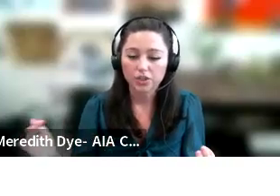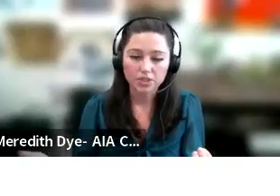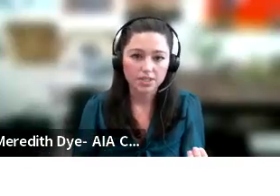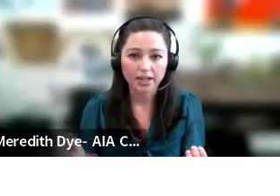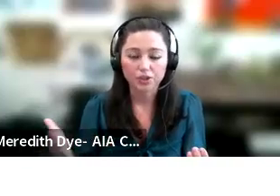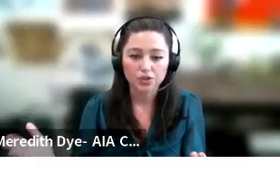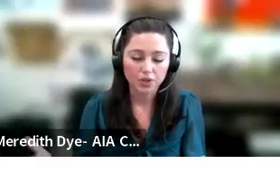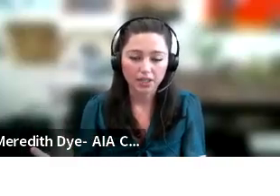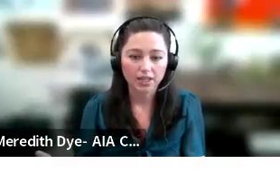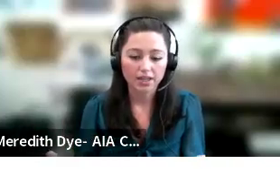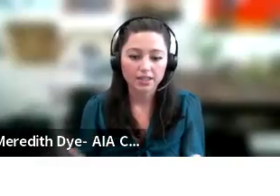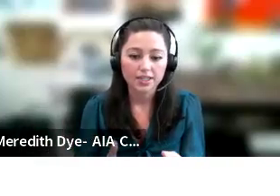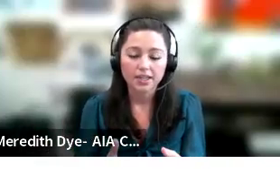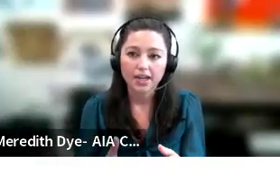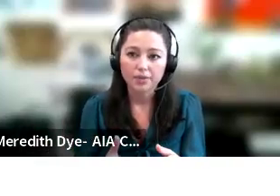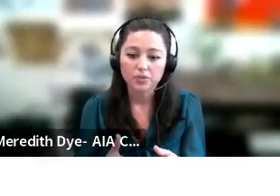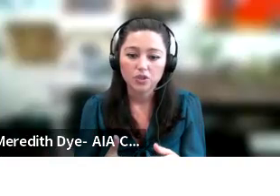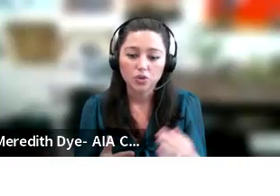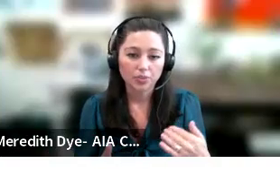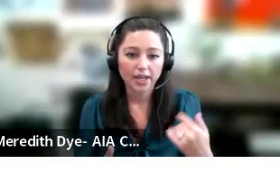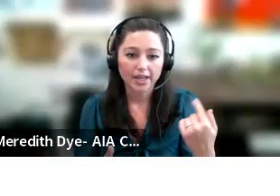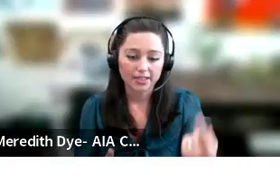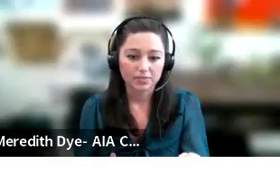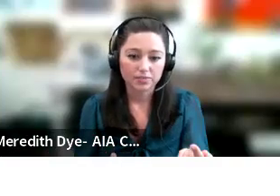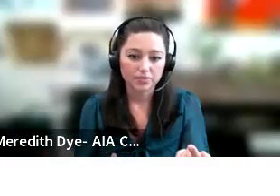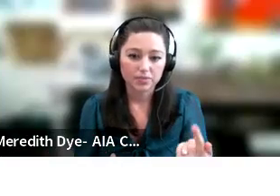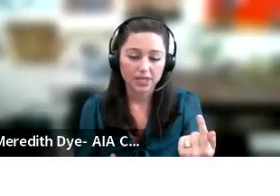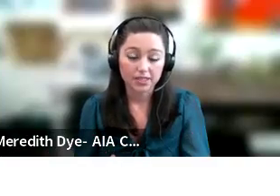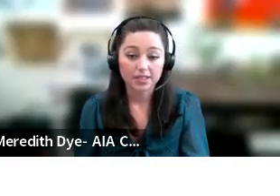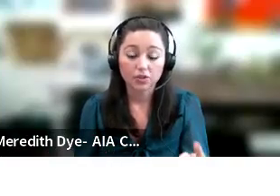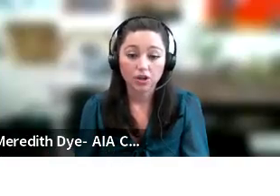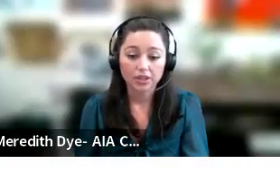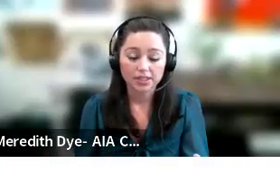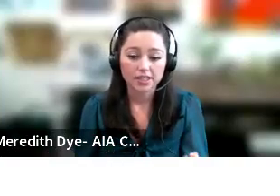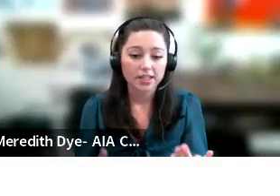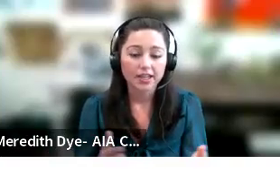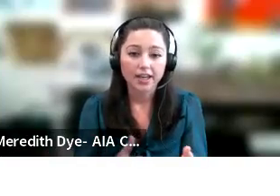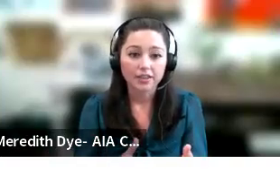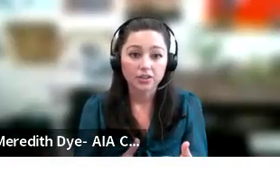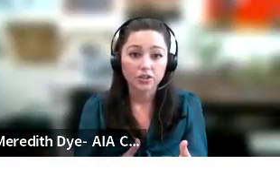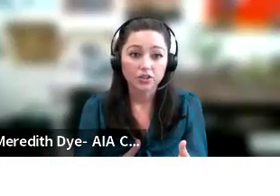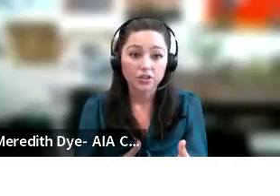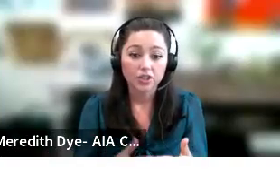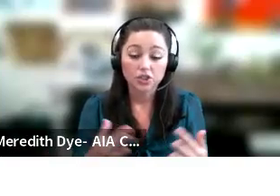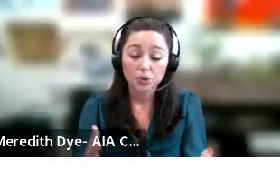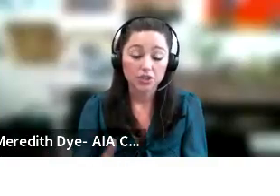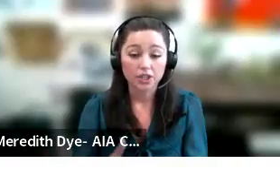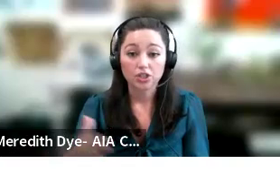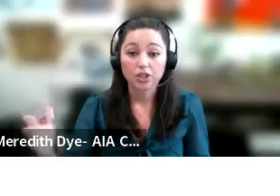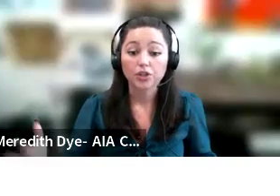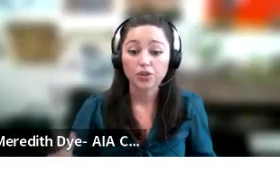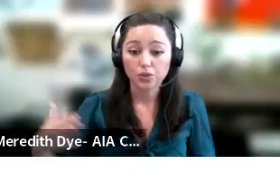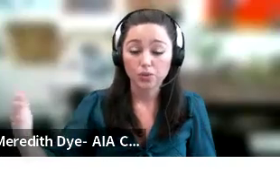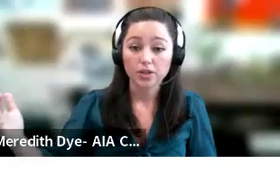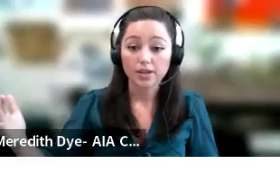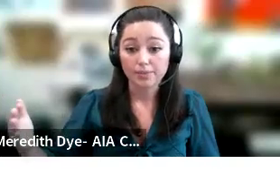or designers or anything like that. You could apply as a single artist, and then it's your